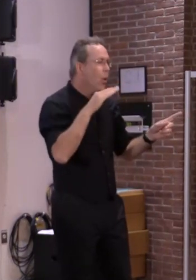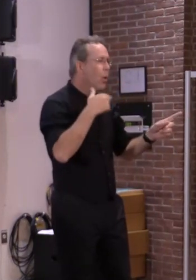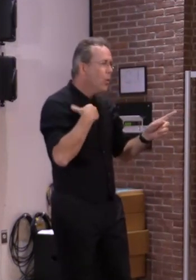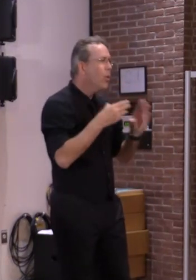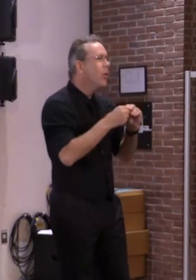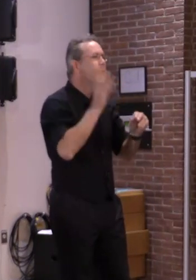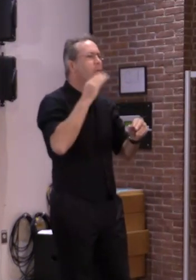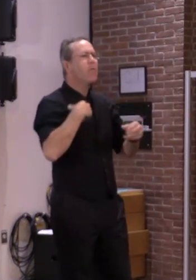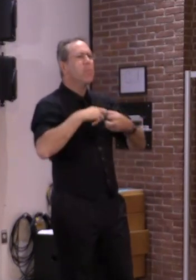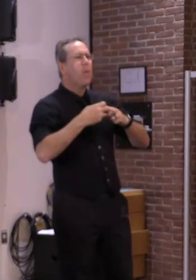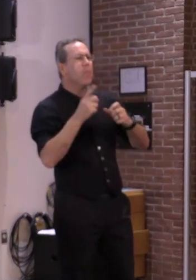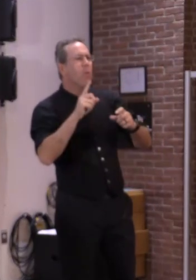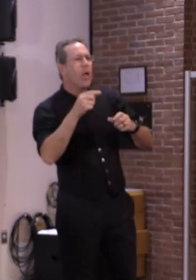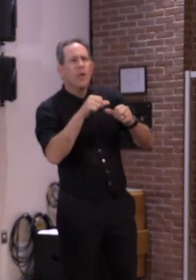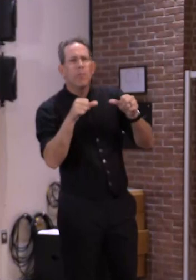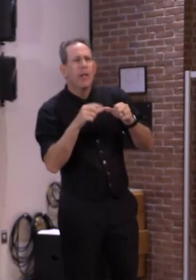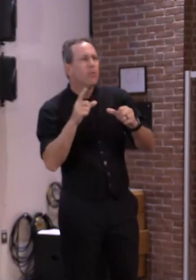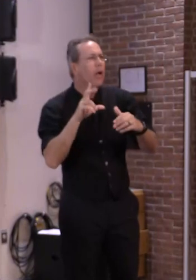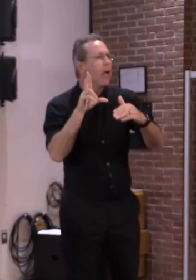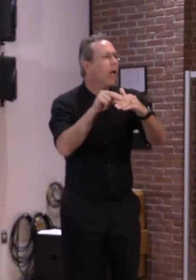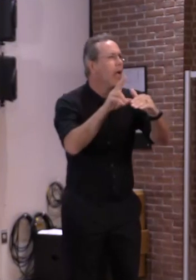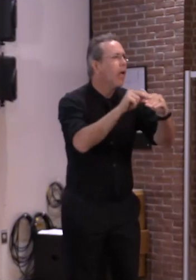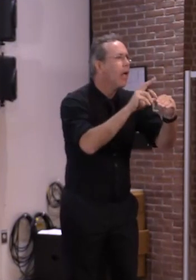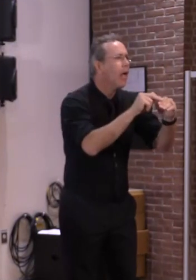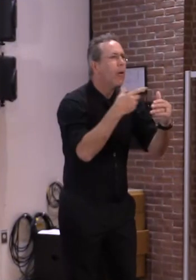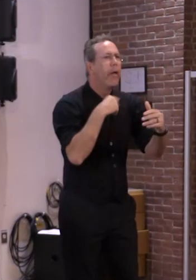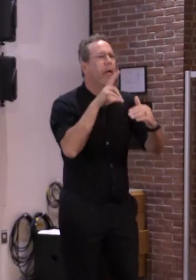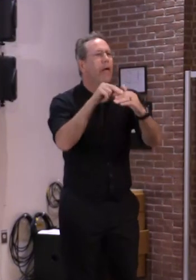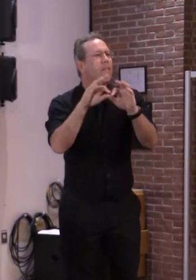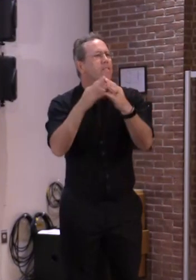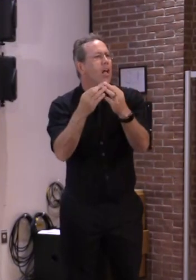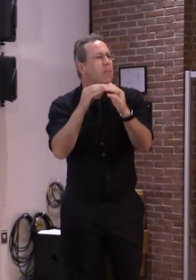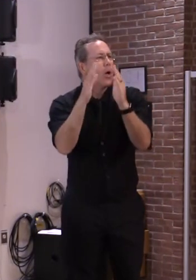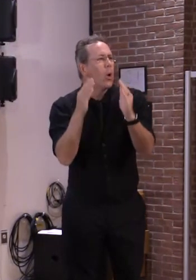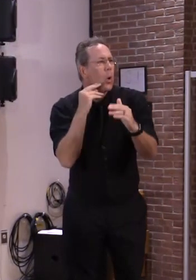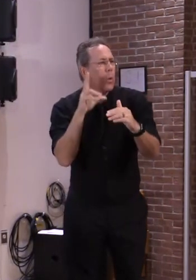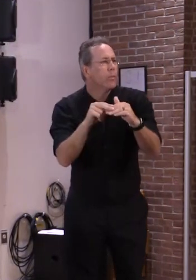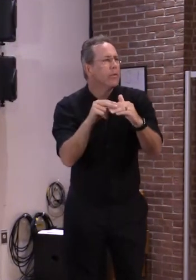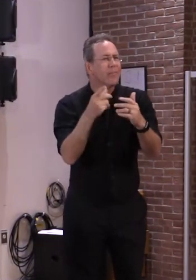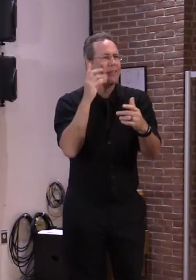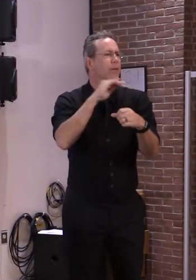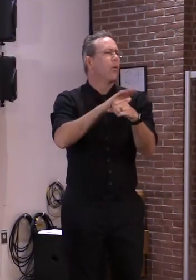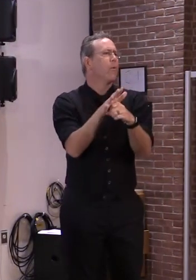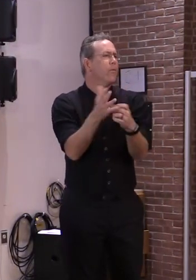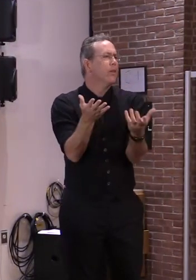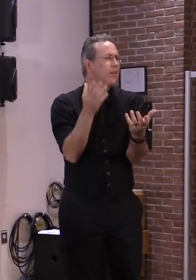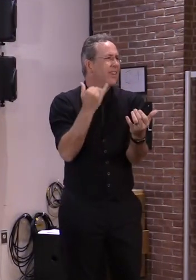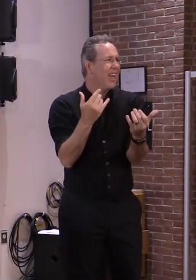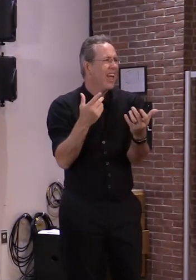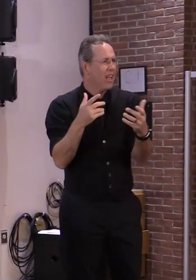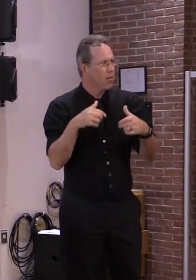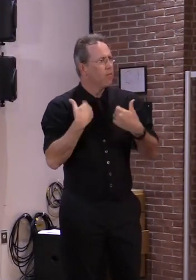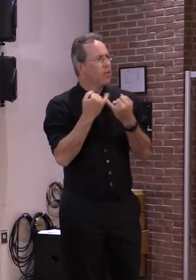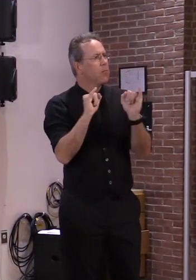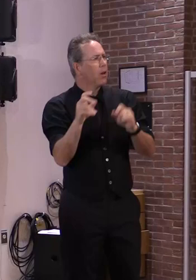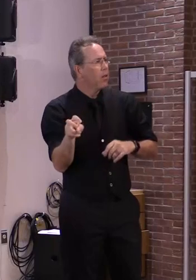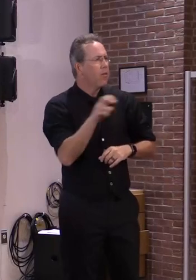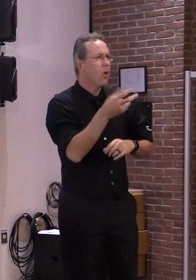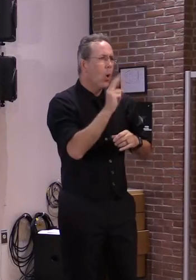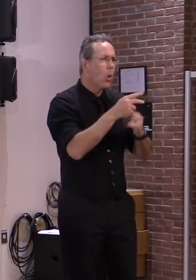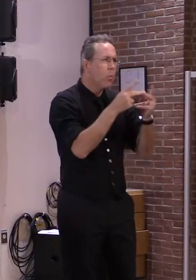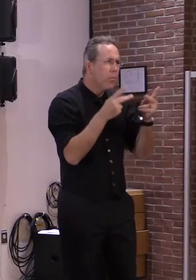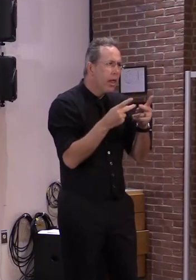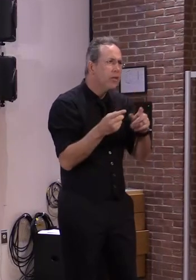congregating. What we want is for those to reach out again. Second, a lot of people, we're